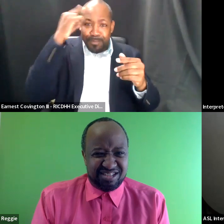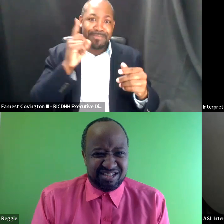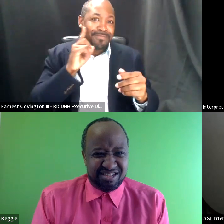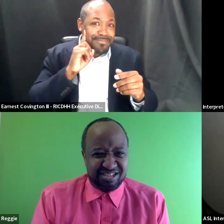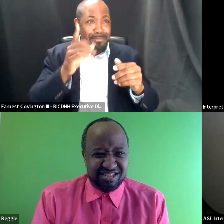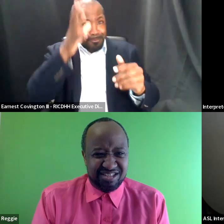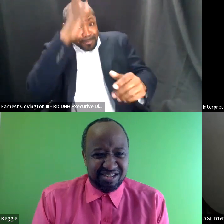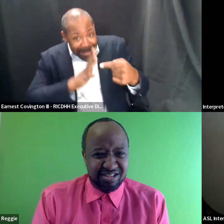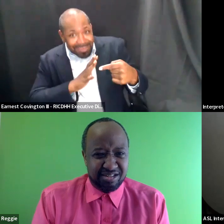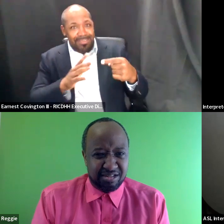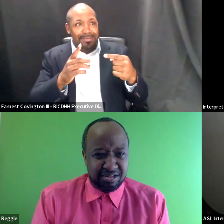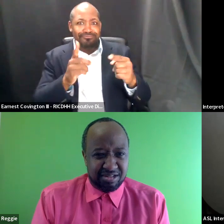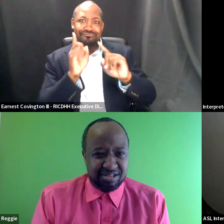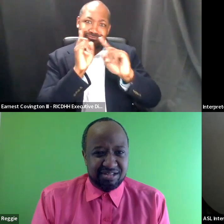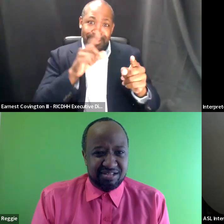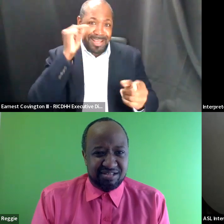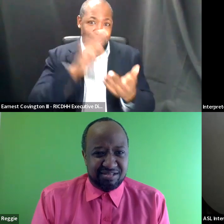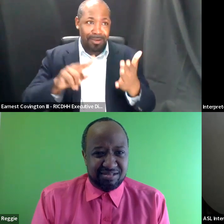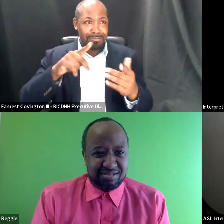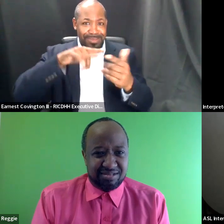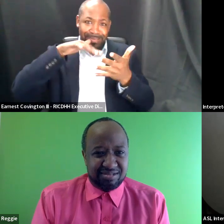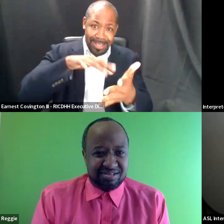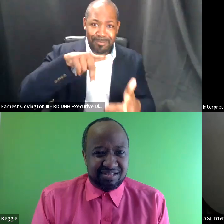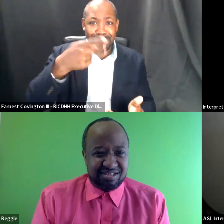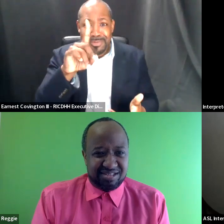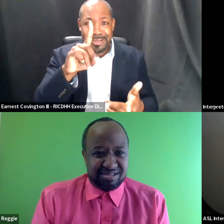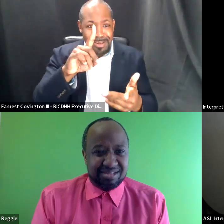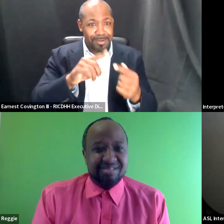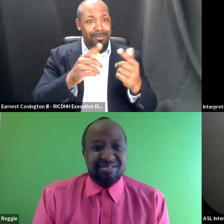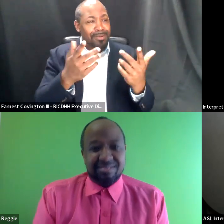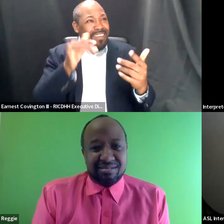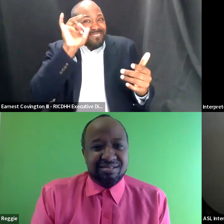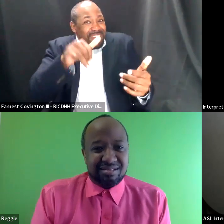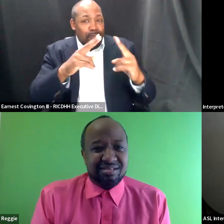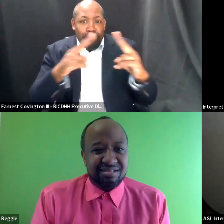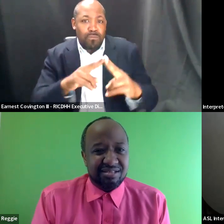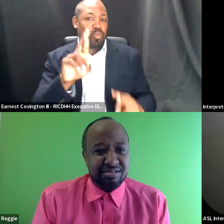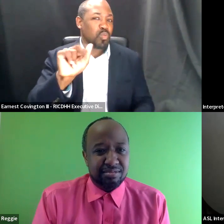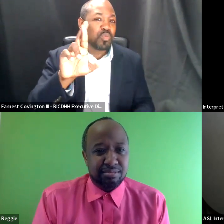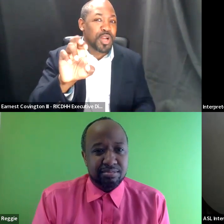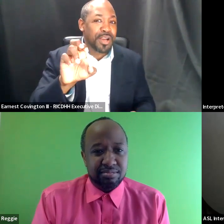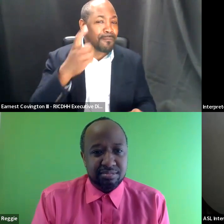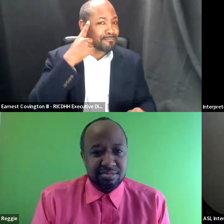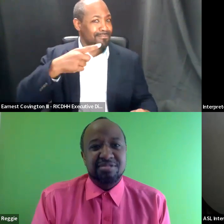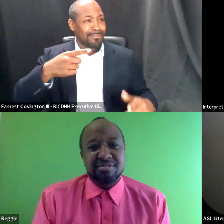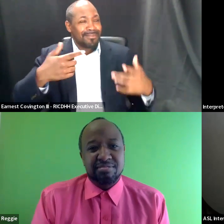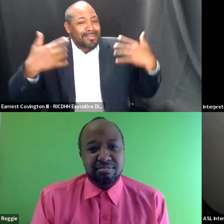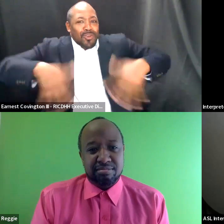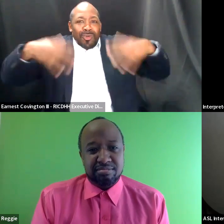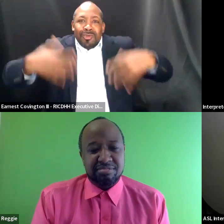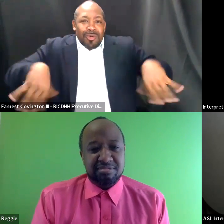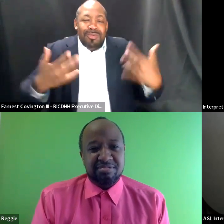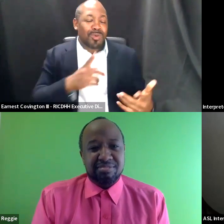I'm honestly, I'm at a loss for words just because there are, so few Black deaf males who go on